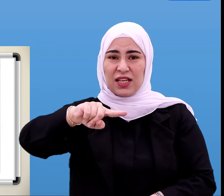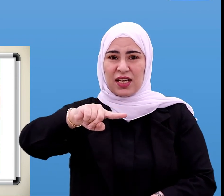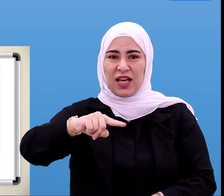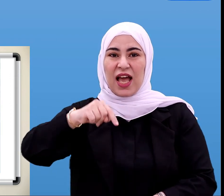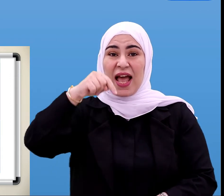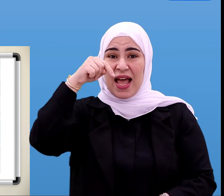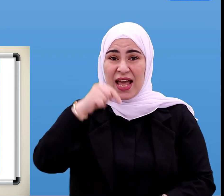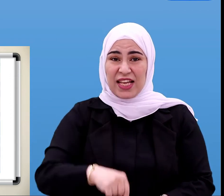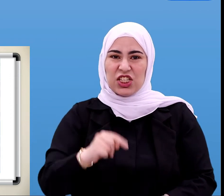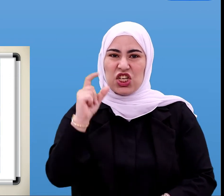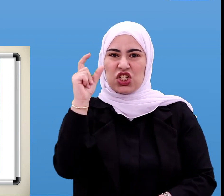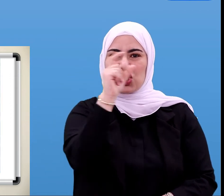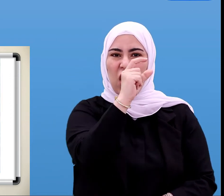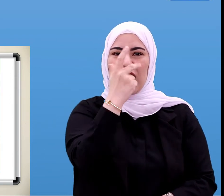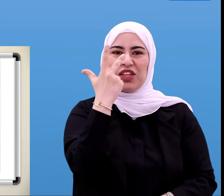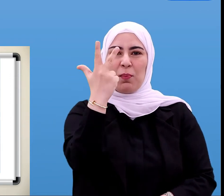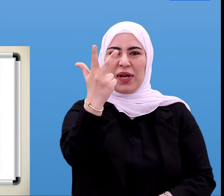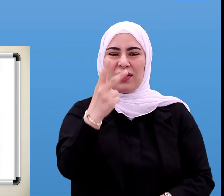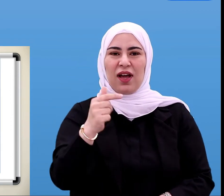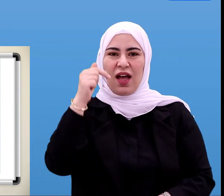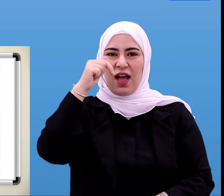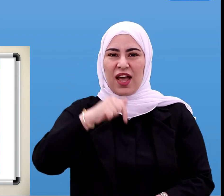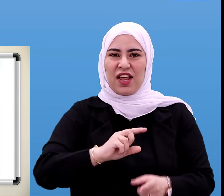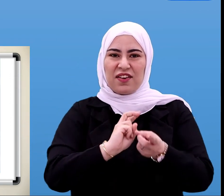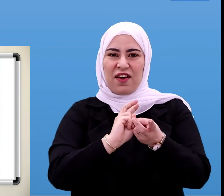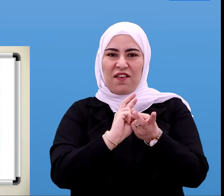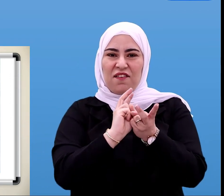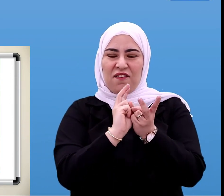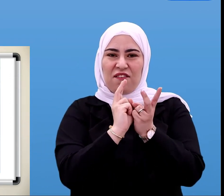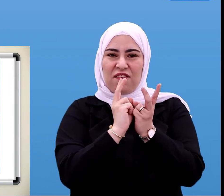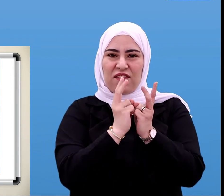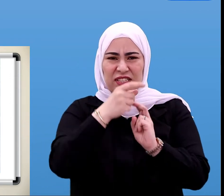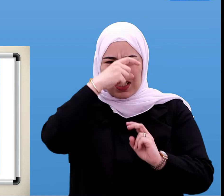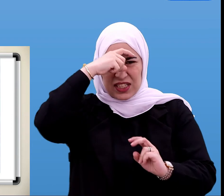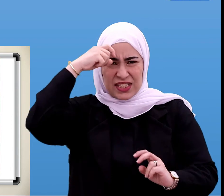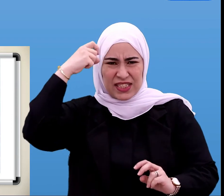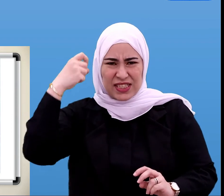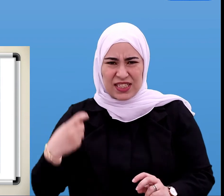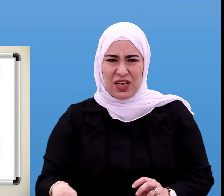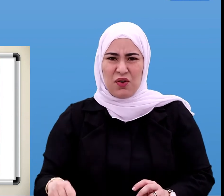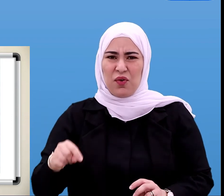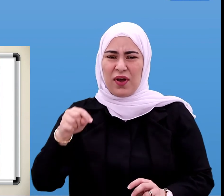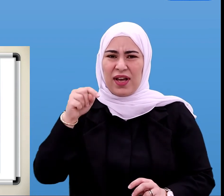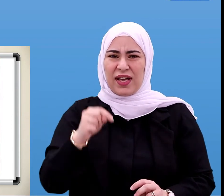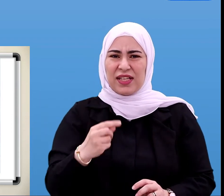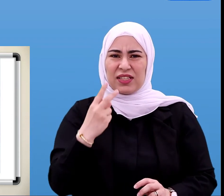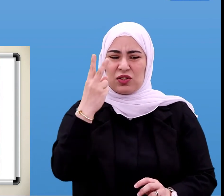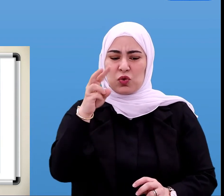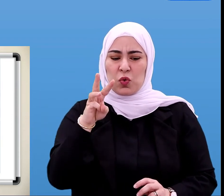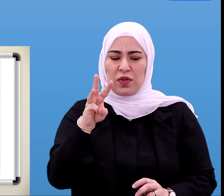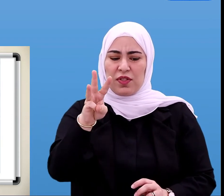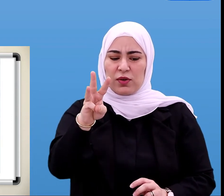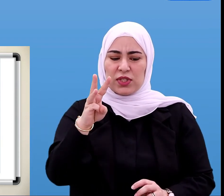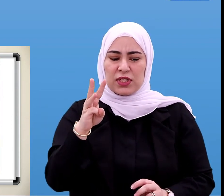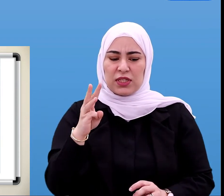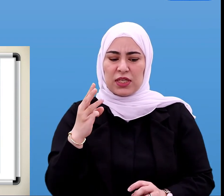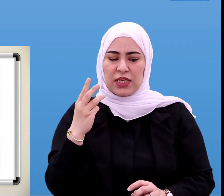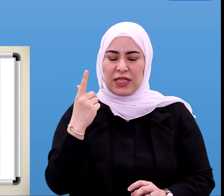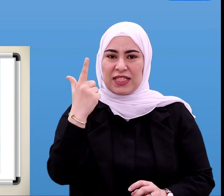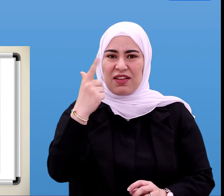August, in summer, in 2007. Now, in August is a month. In summer